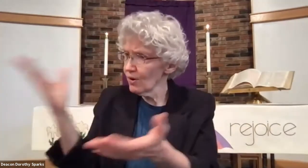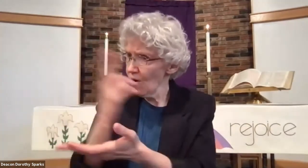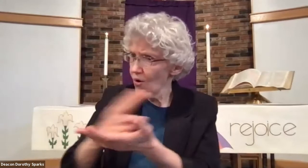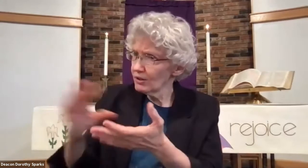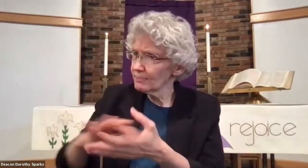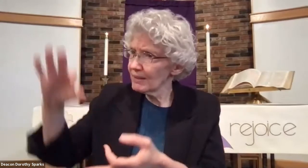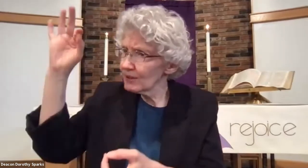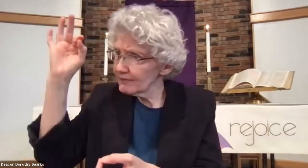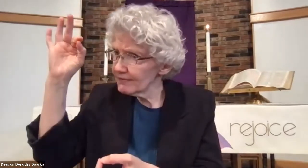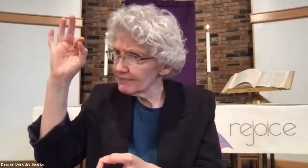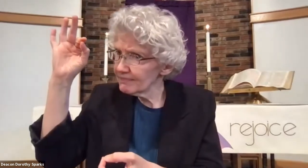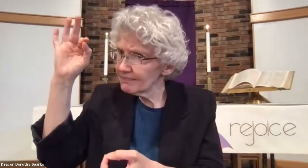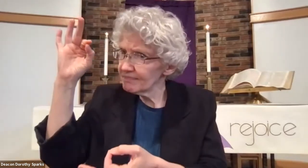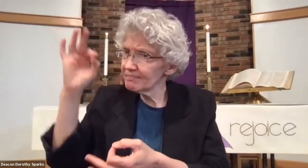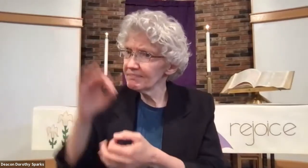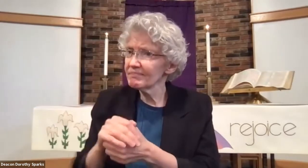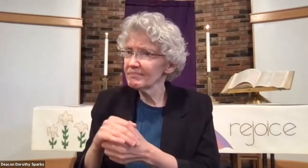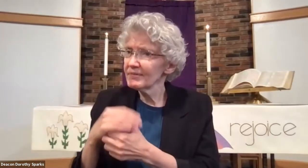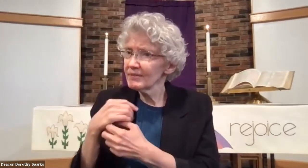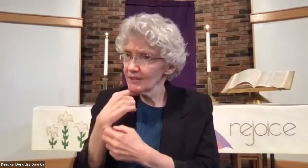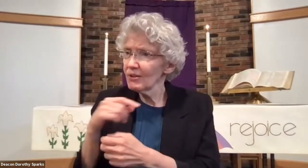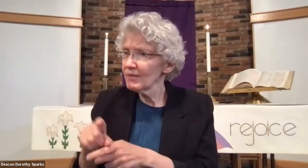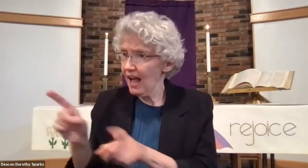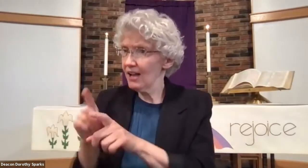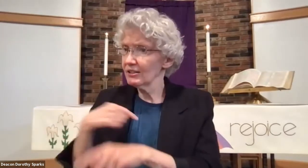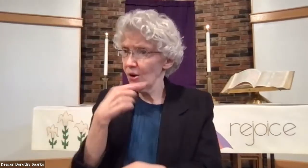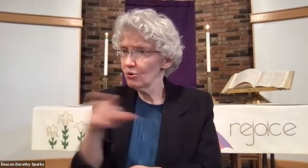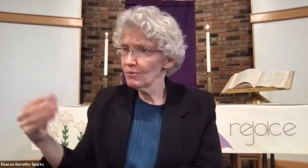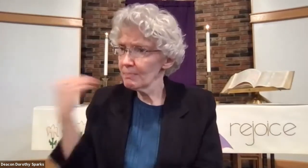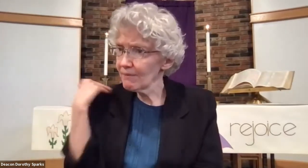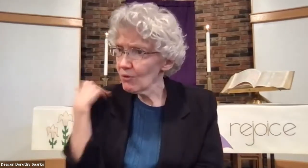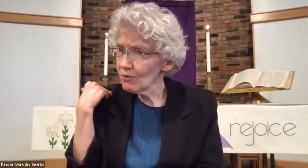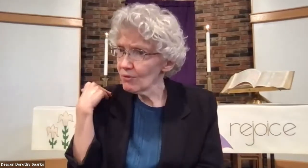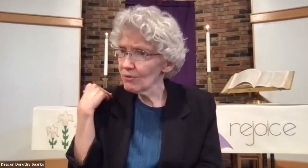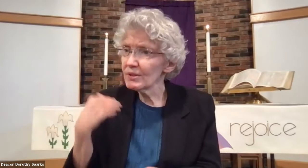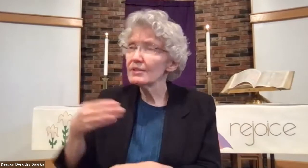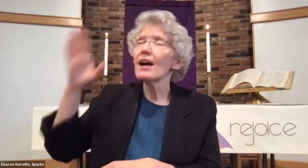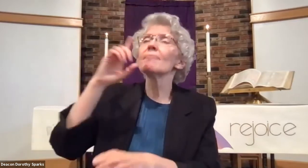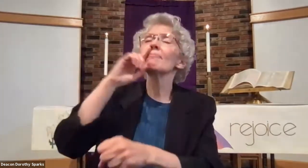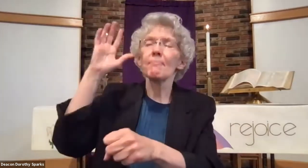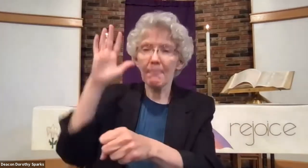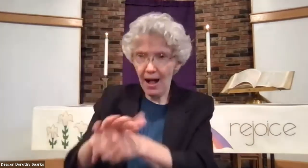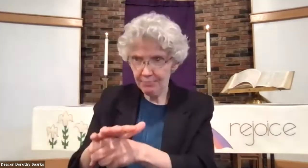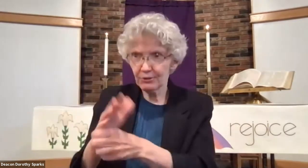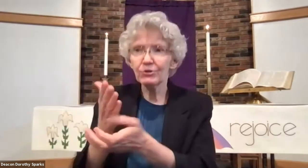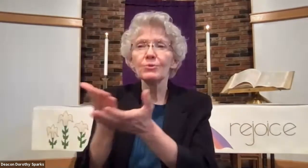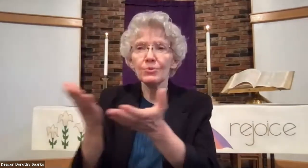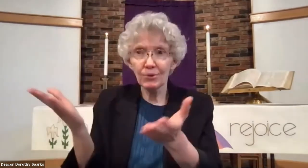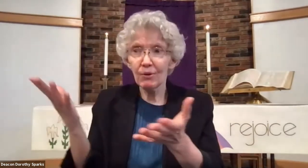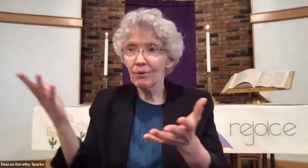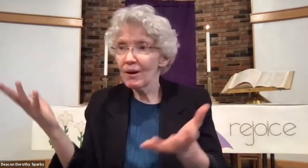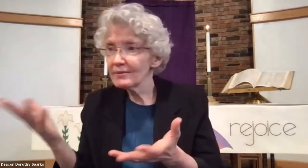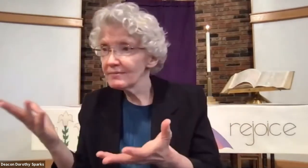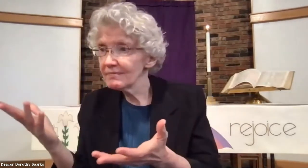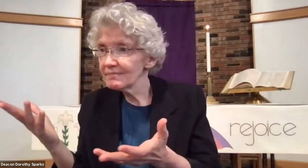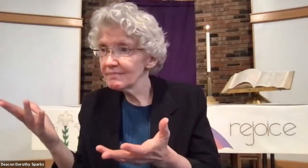Wait here for the Father to give you the Holy Spirit, just as I told you he has promised to do.